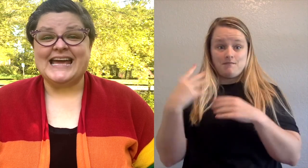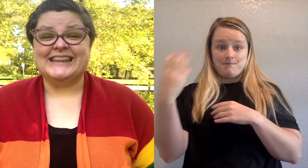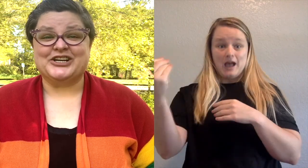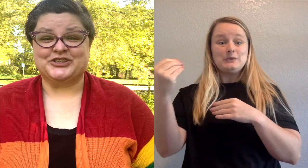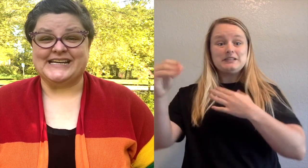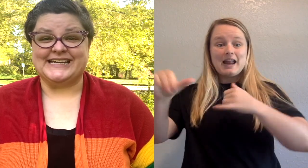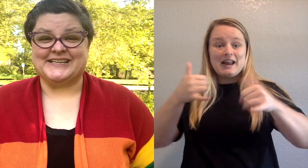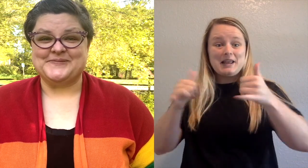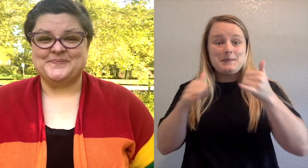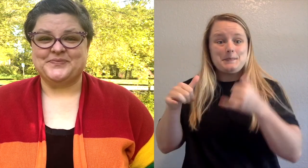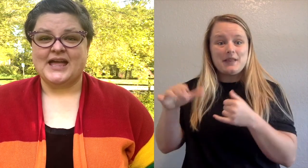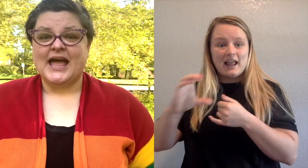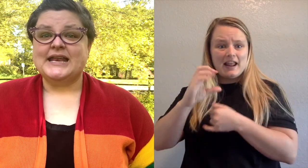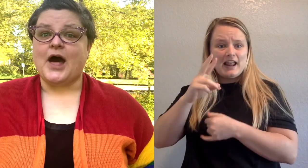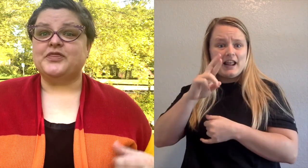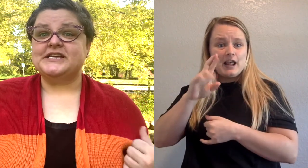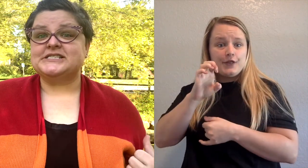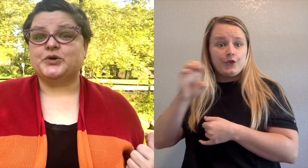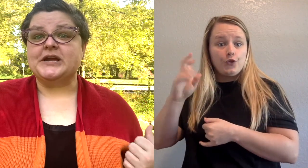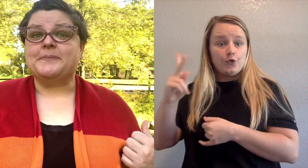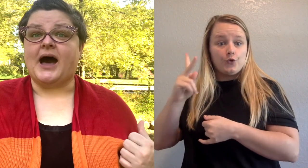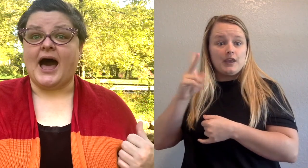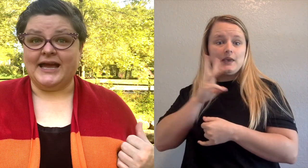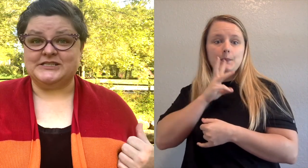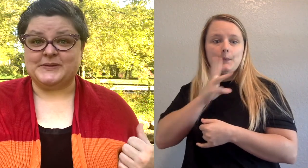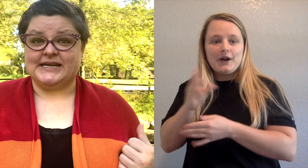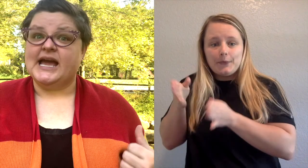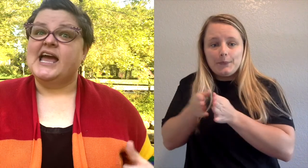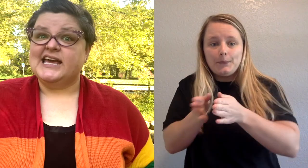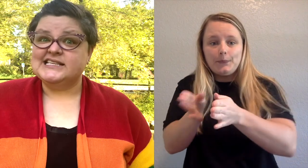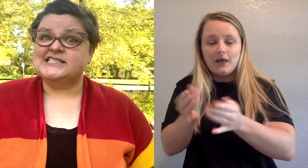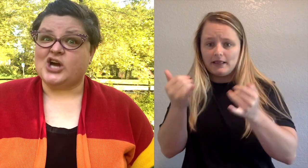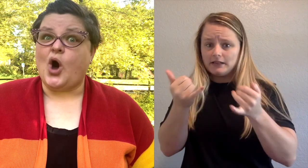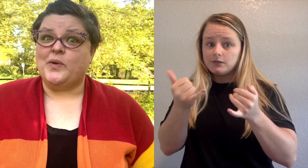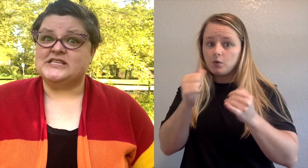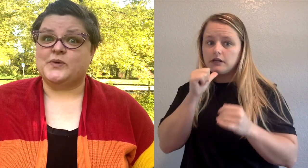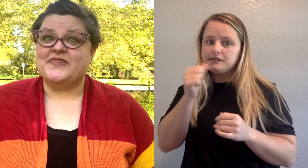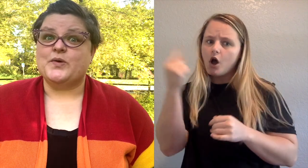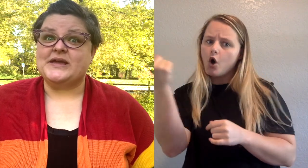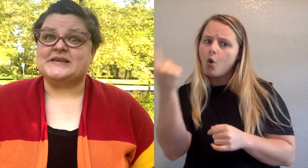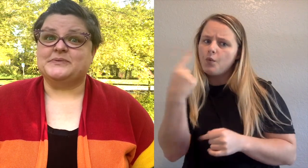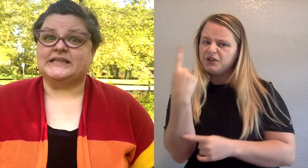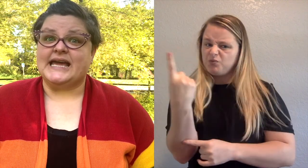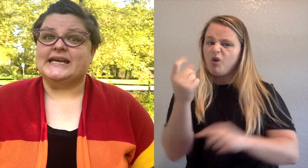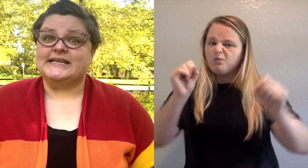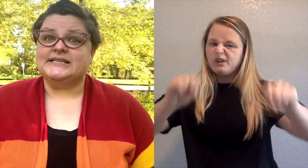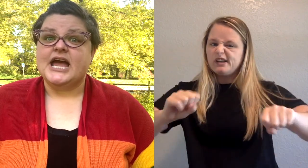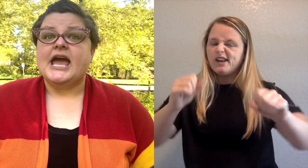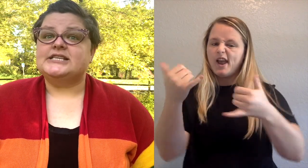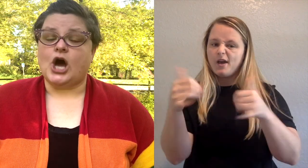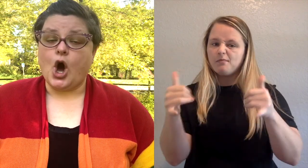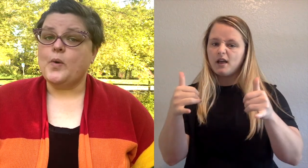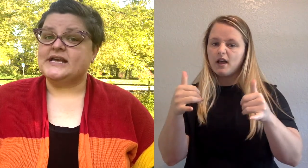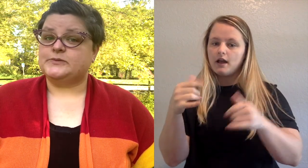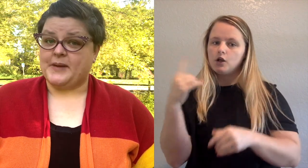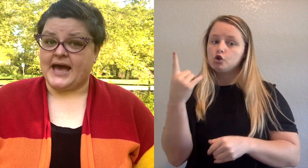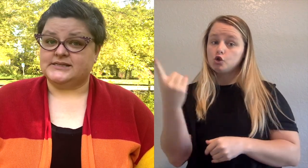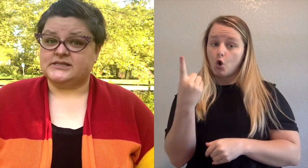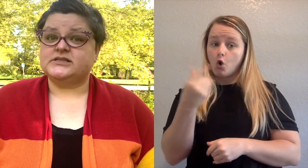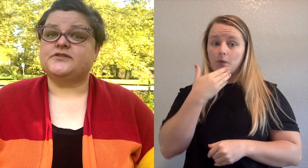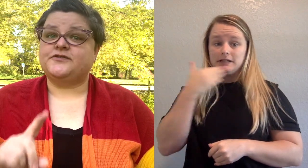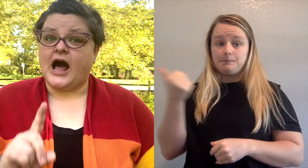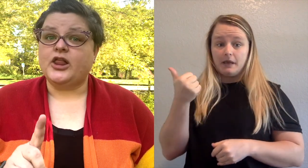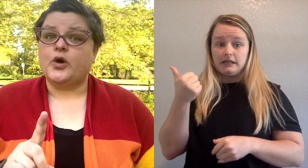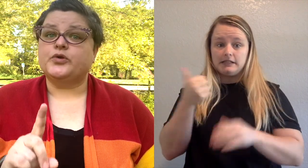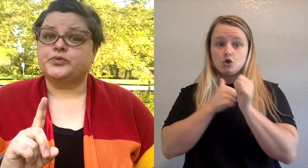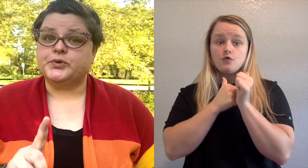play in the creek. Now, this creek behind me isn't always one that we can play in. It's always best